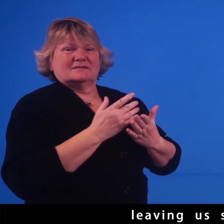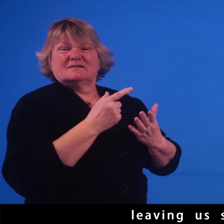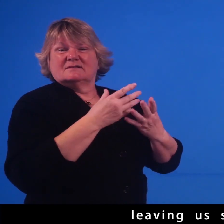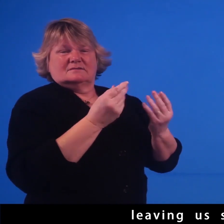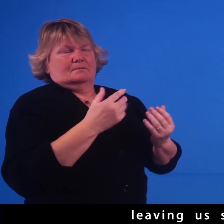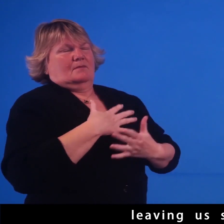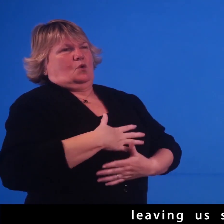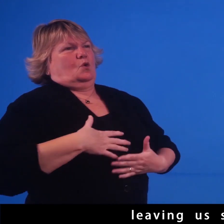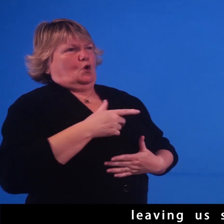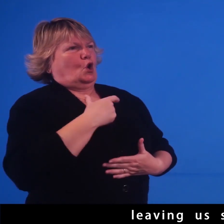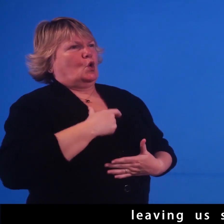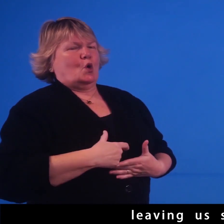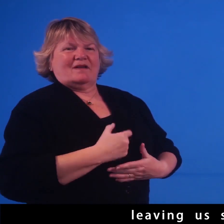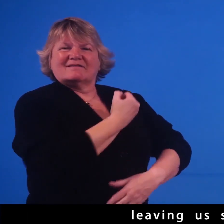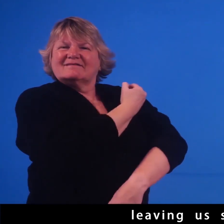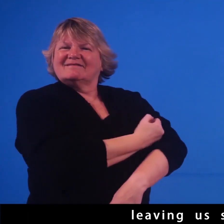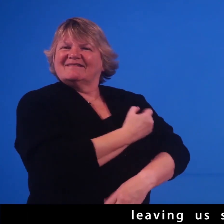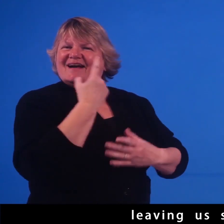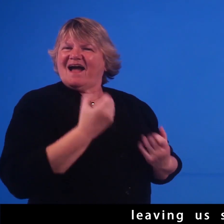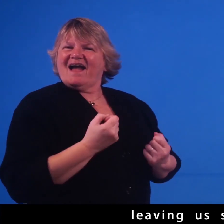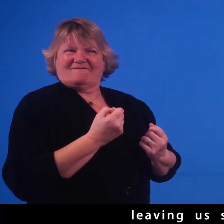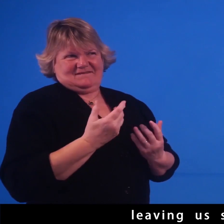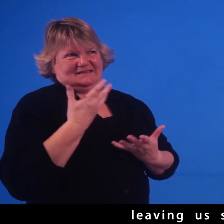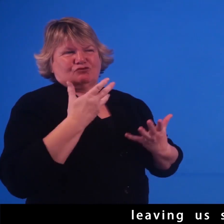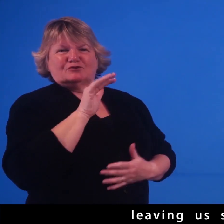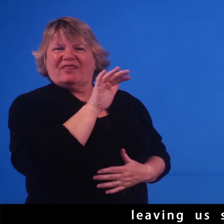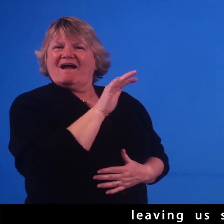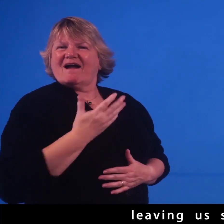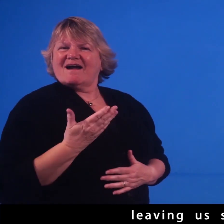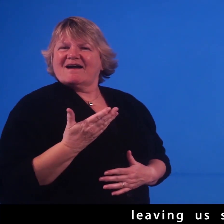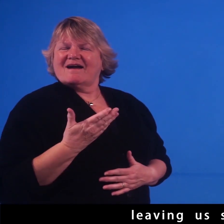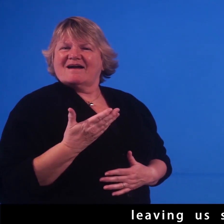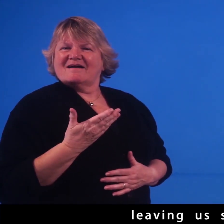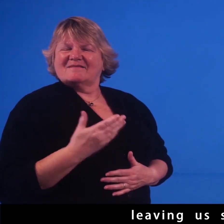leaving us simply with a moving description of human frailty.